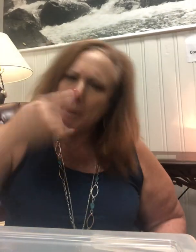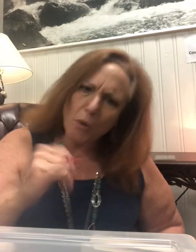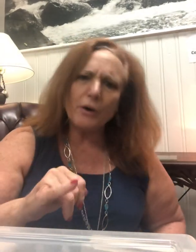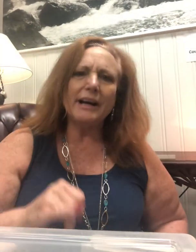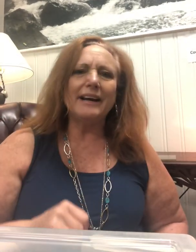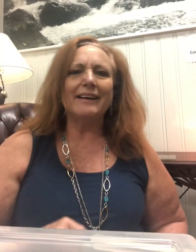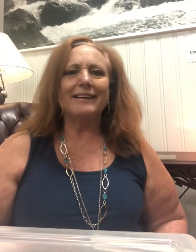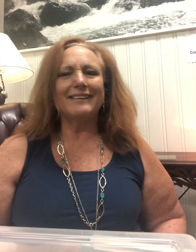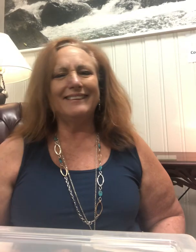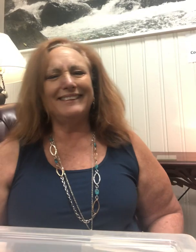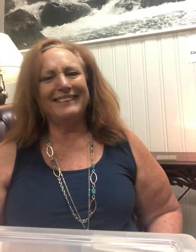boring.